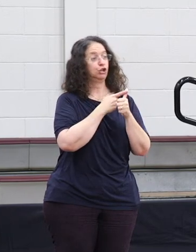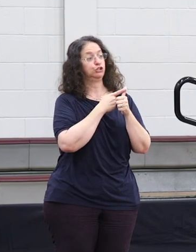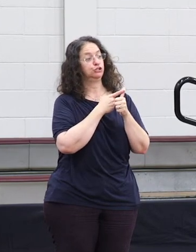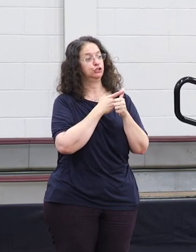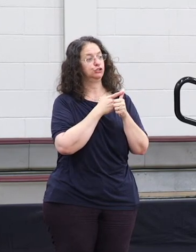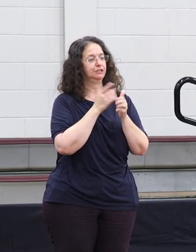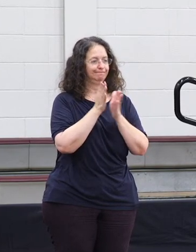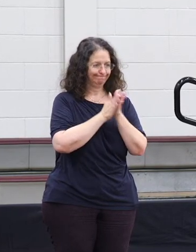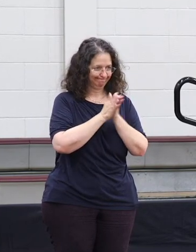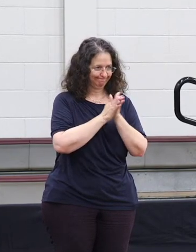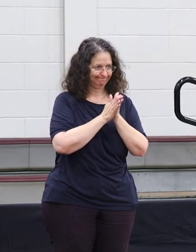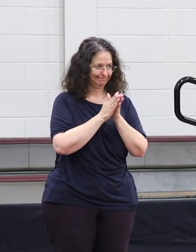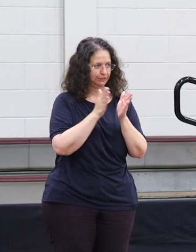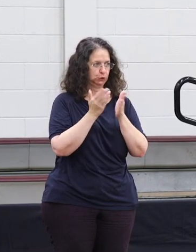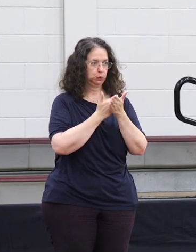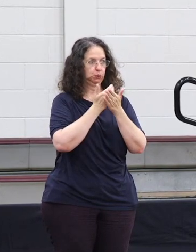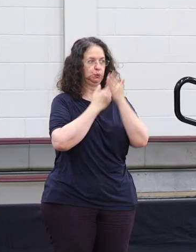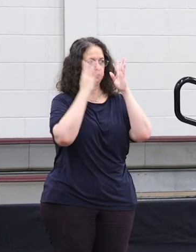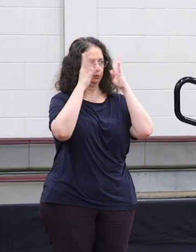of ingenuity.